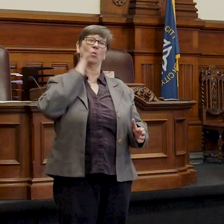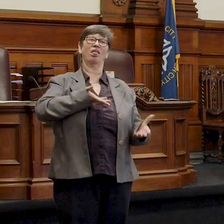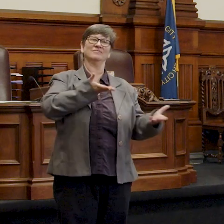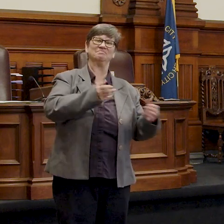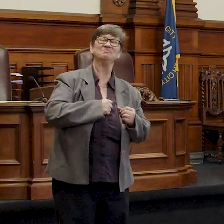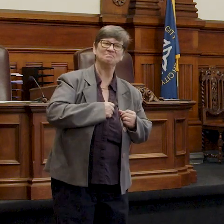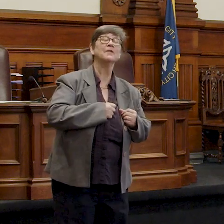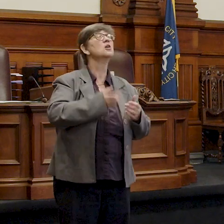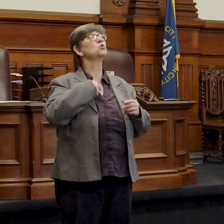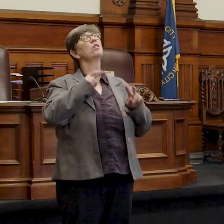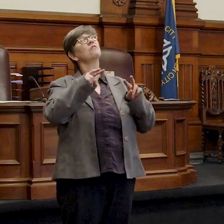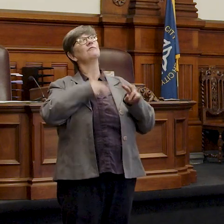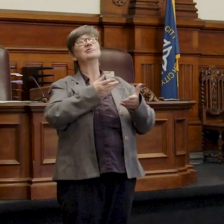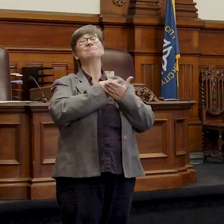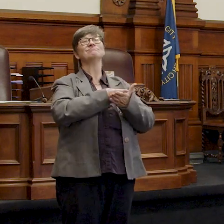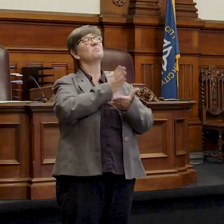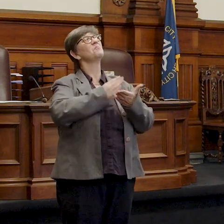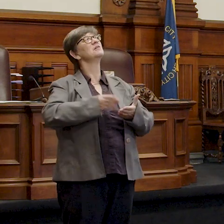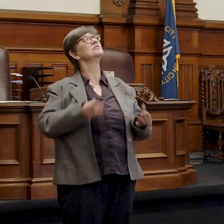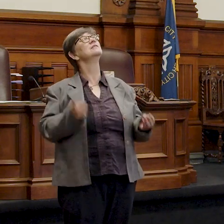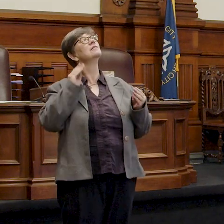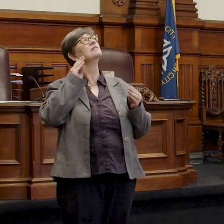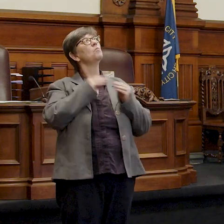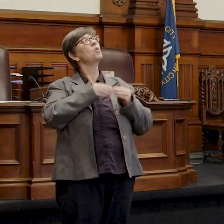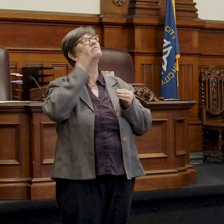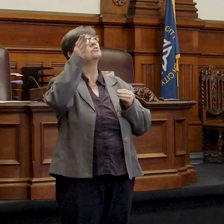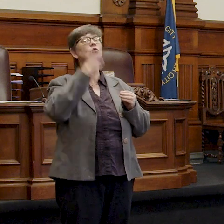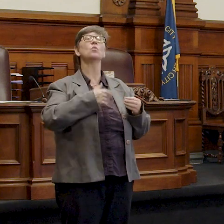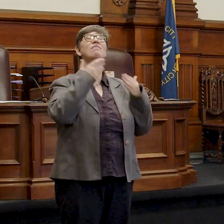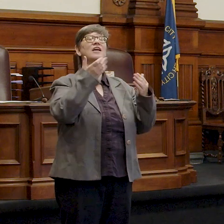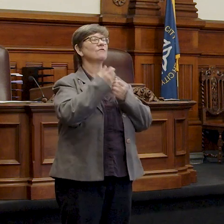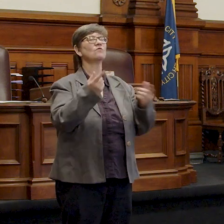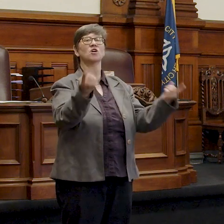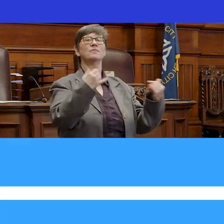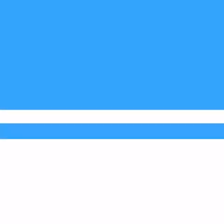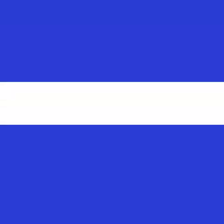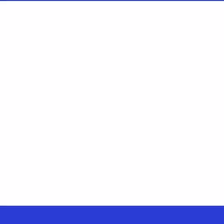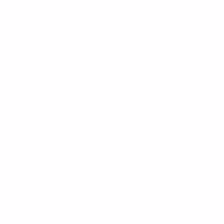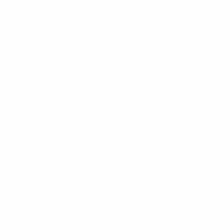discussing the budget further and want to thank everyone for coming today for the budget session. Thank you.